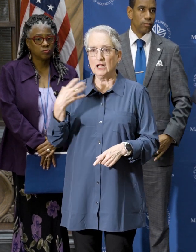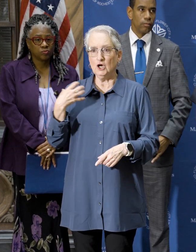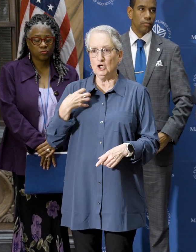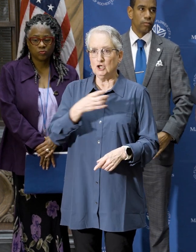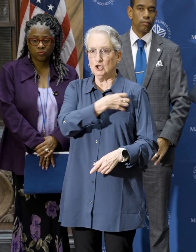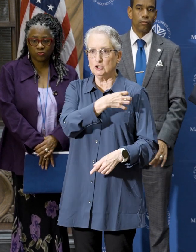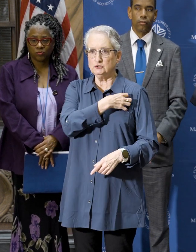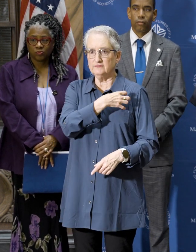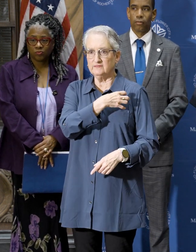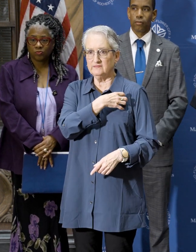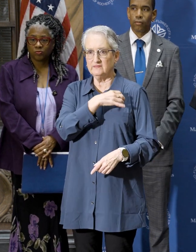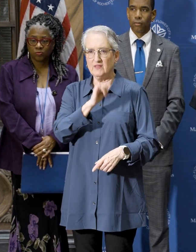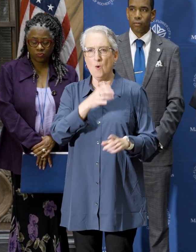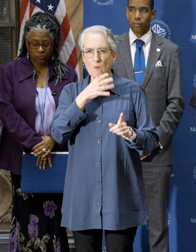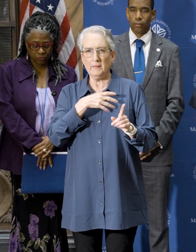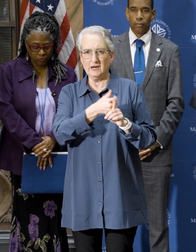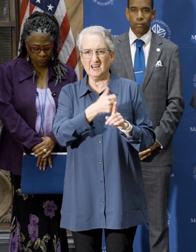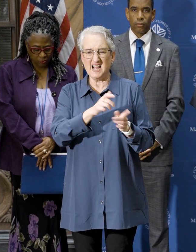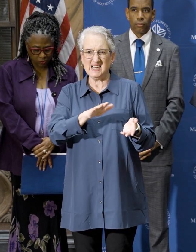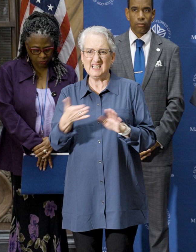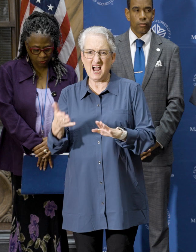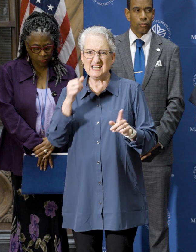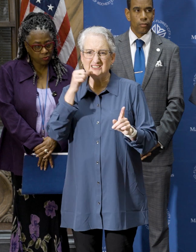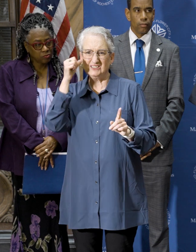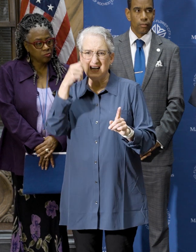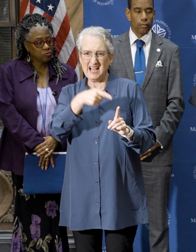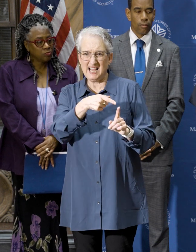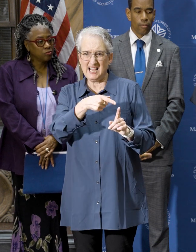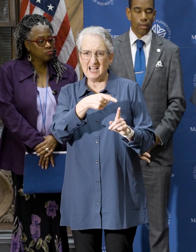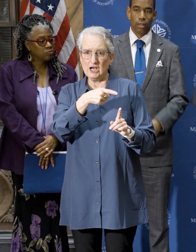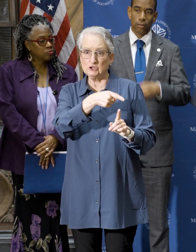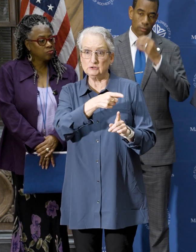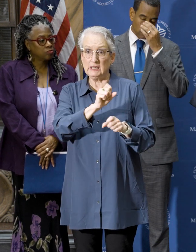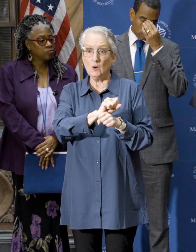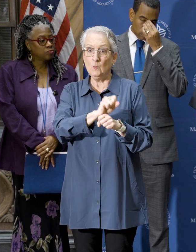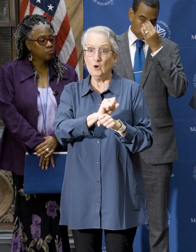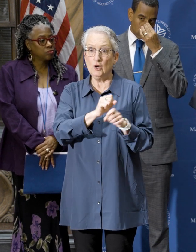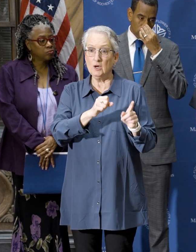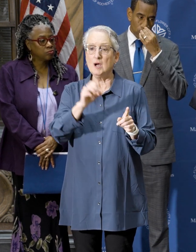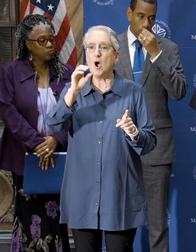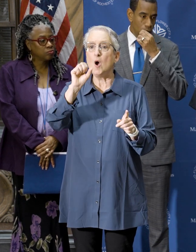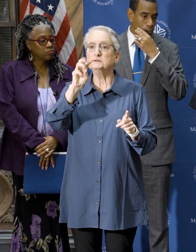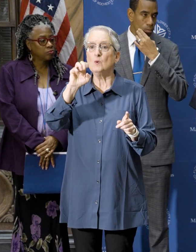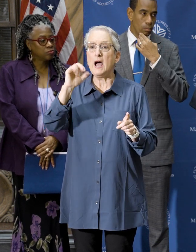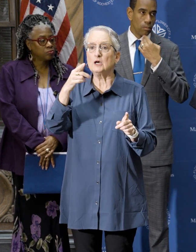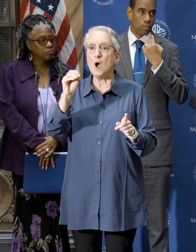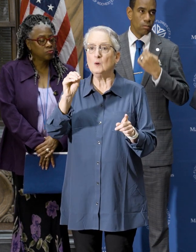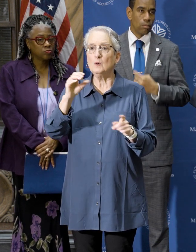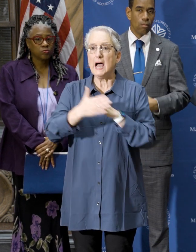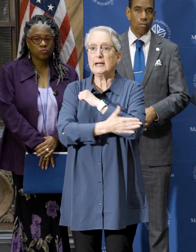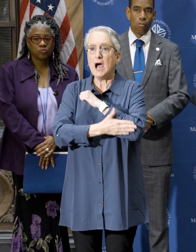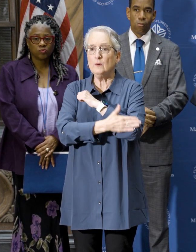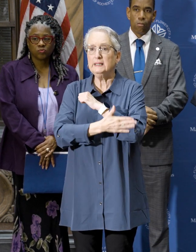her family and our family in Oswego County. So where to start for the public safety briefing? So many